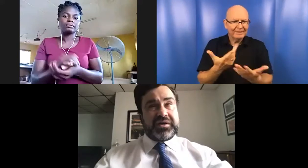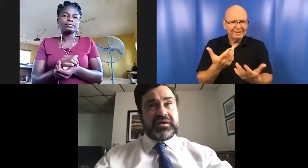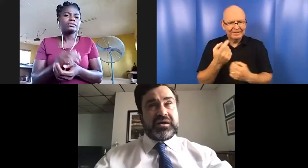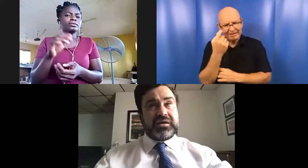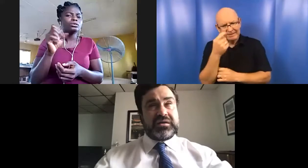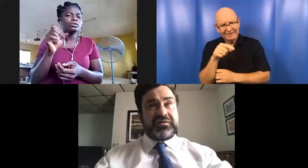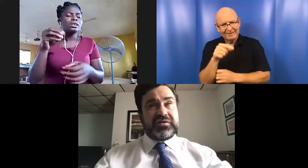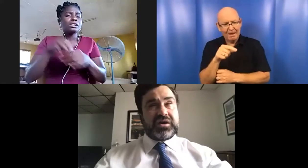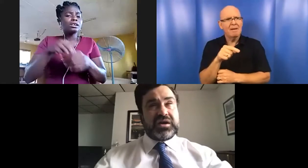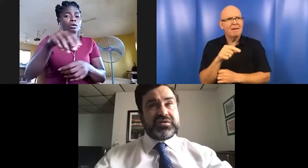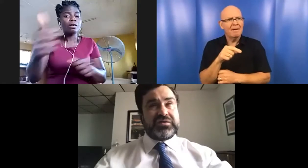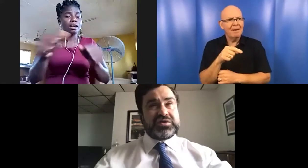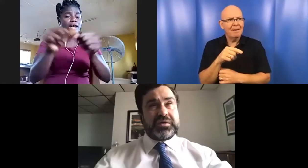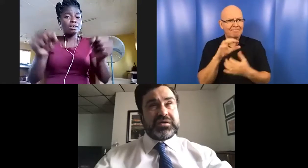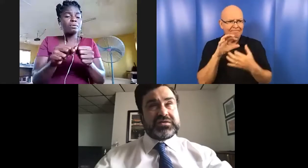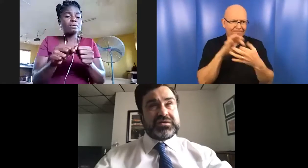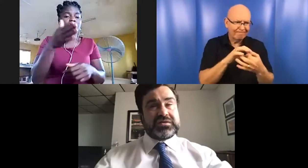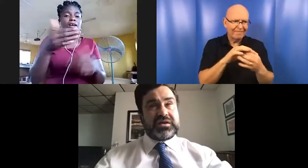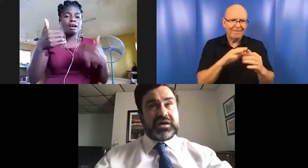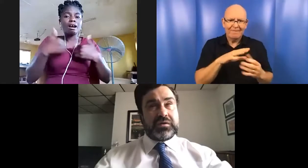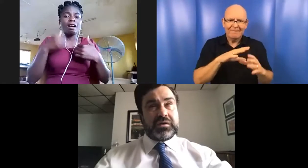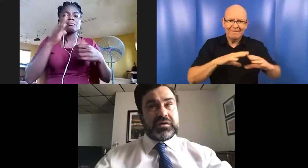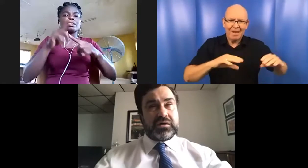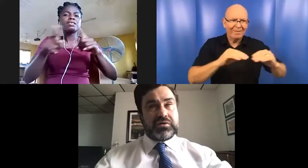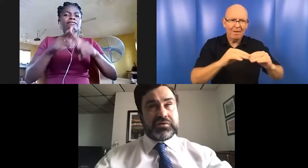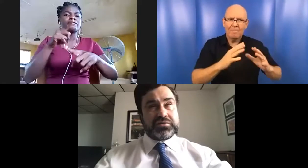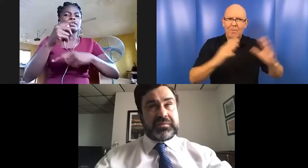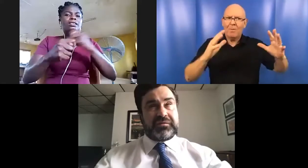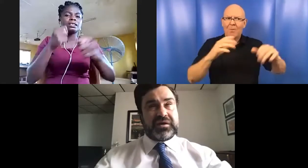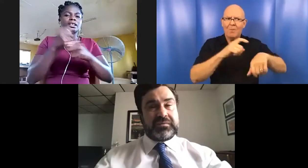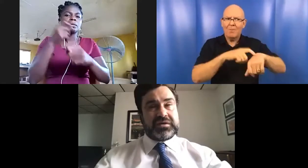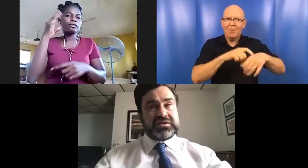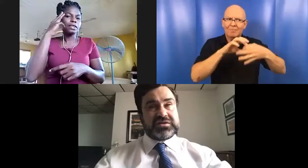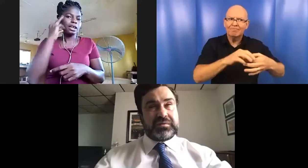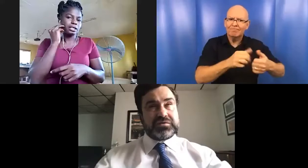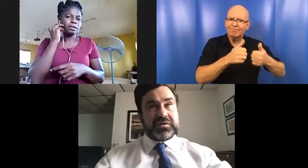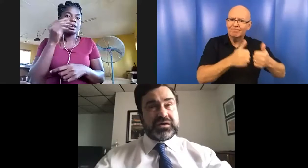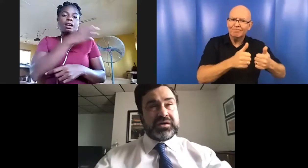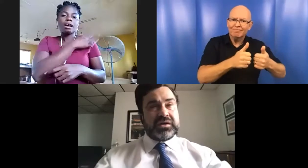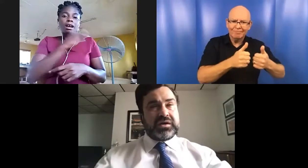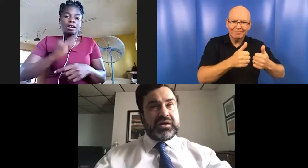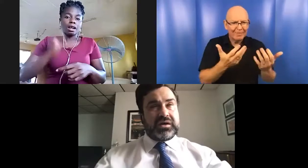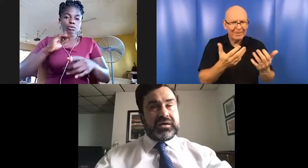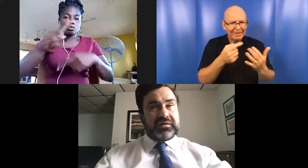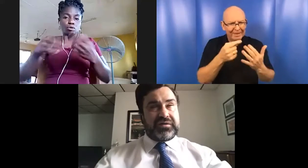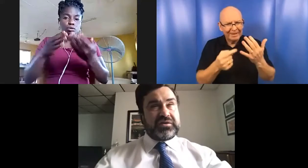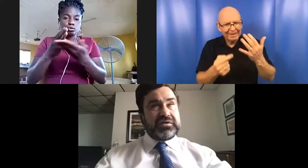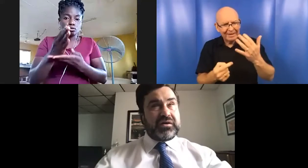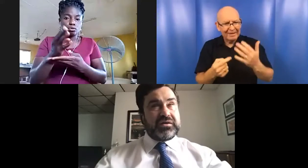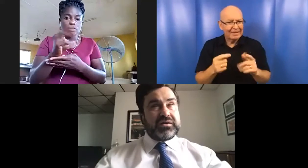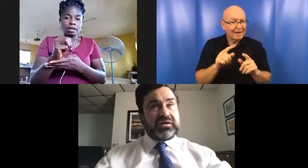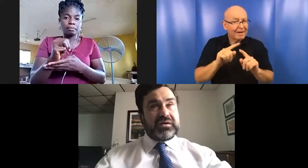have been different kinds of experiences, and I will go through some of them as examples, where